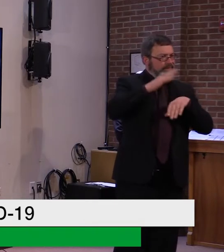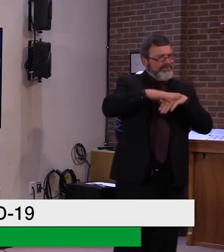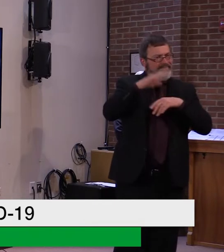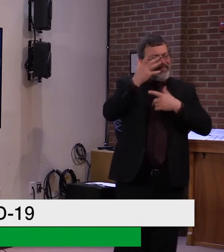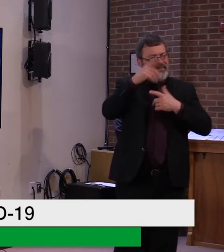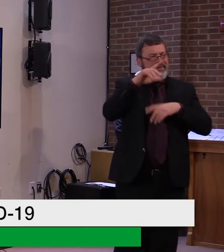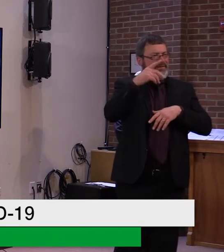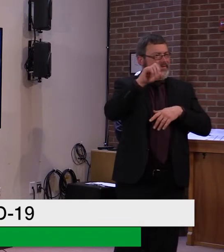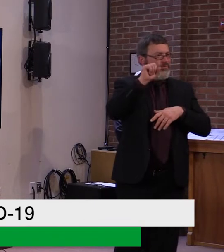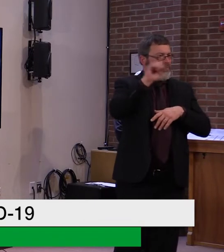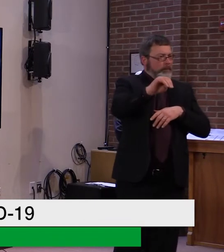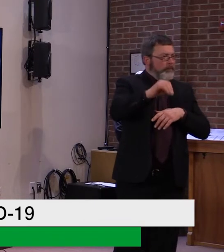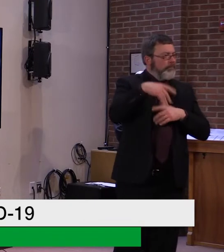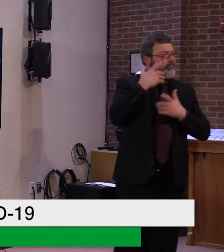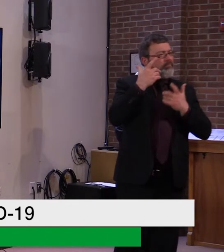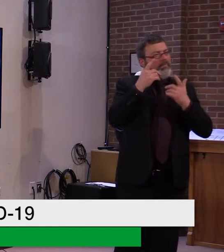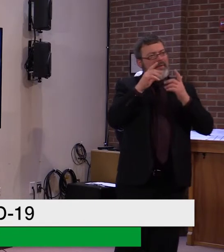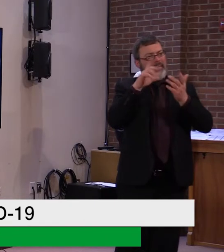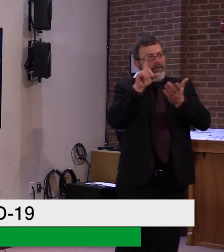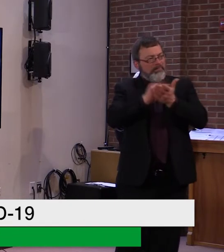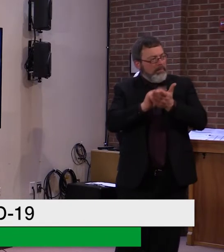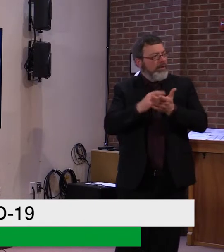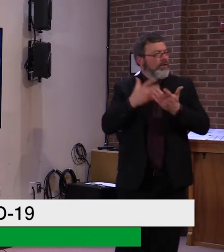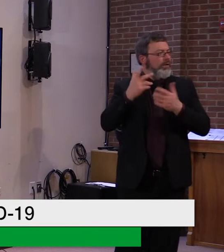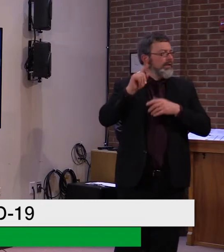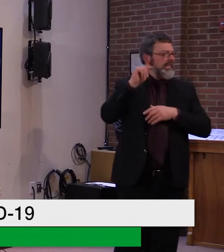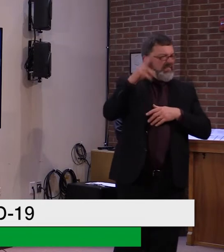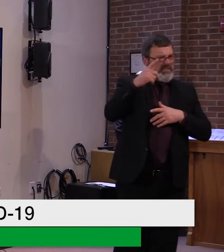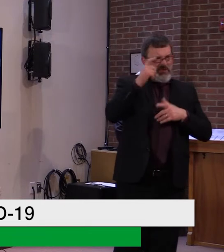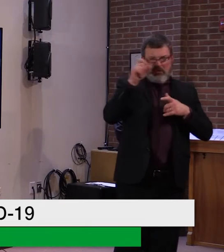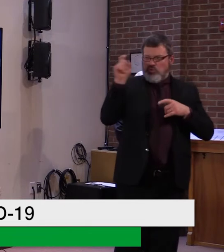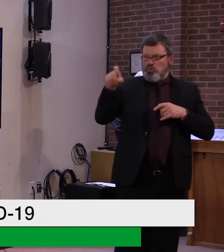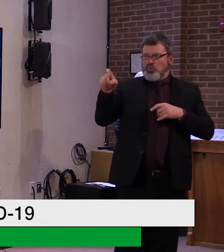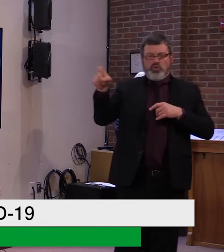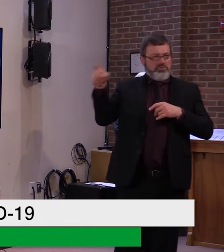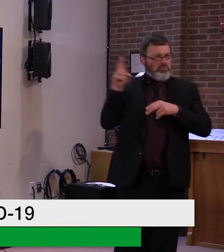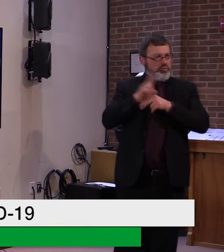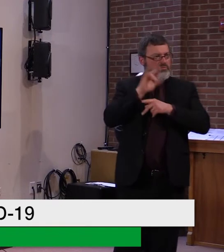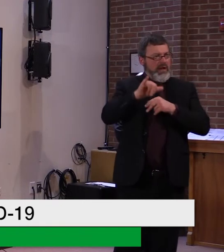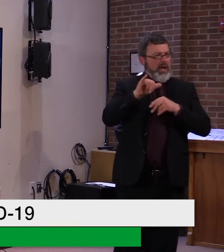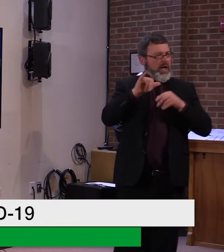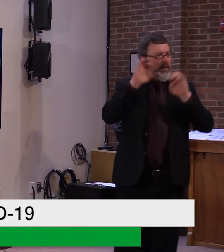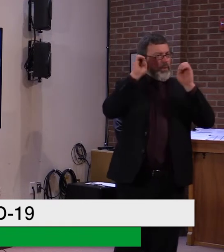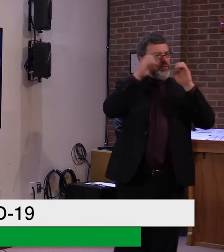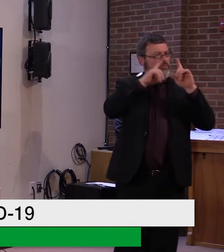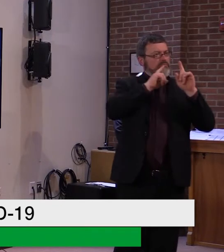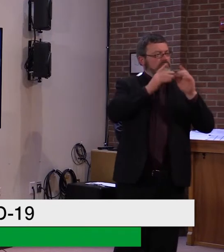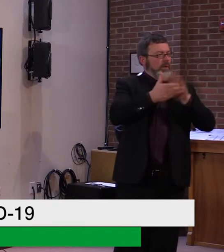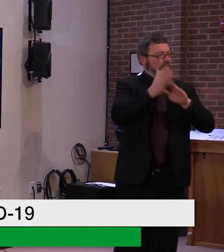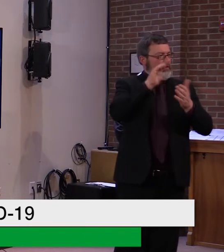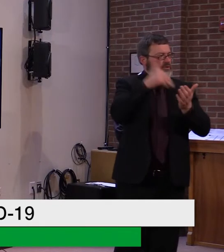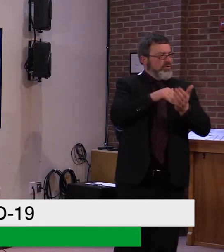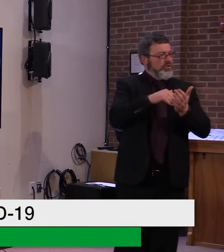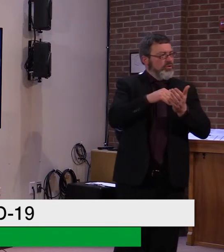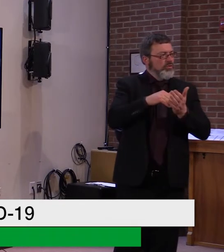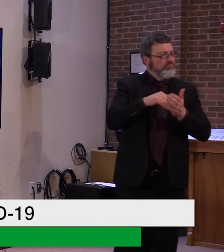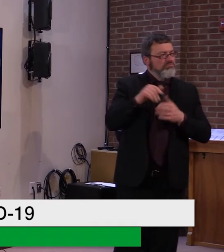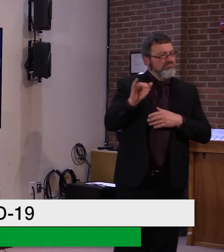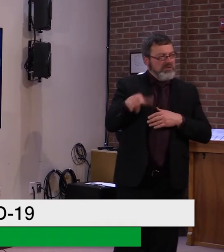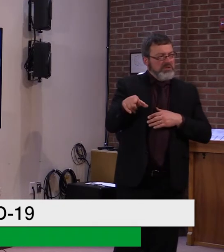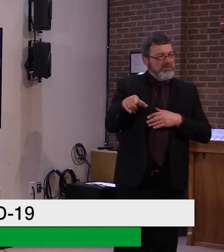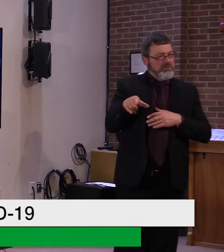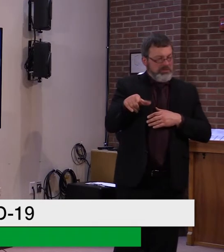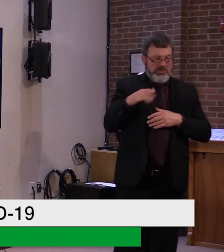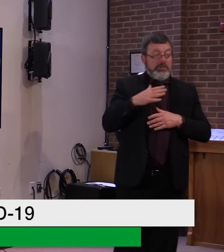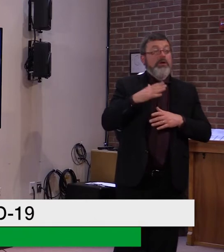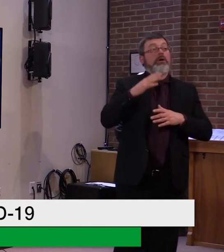if that's helpful thank you um and then just a kind of a quick uh follow-up around around that that kind of